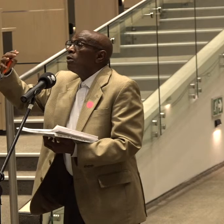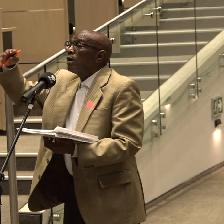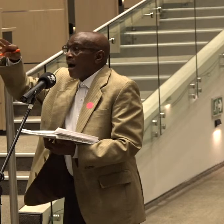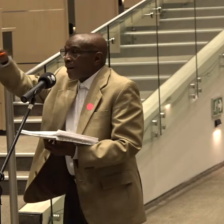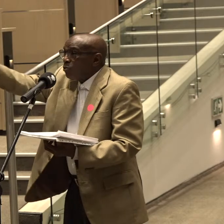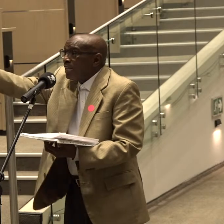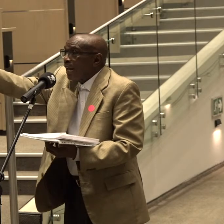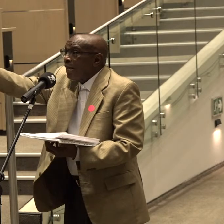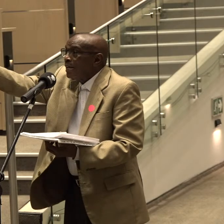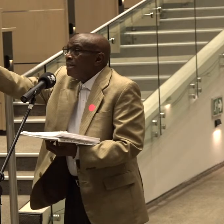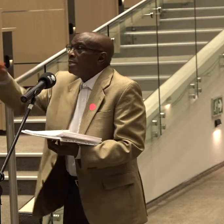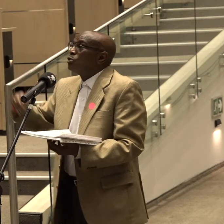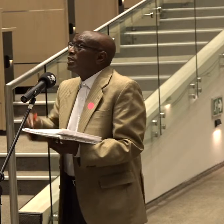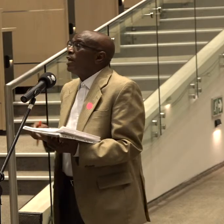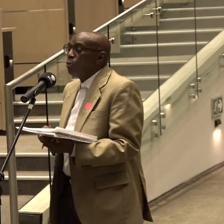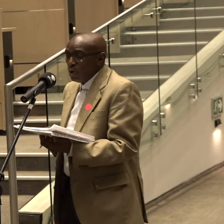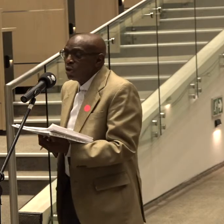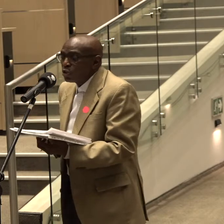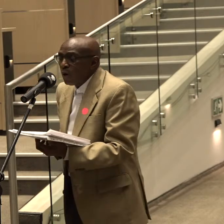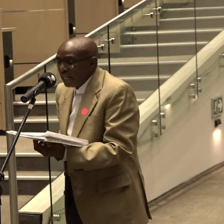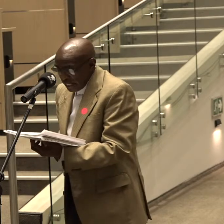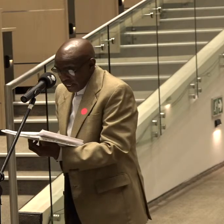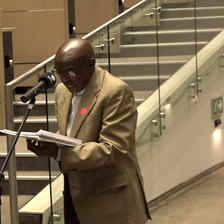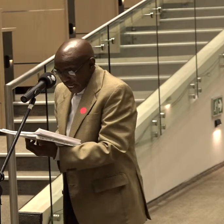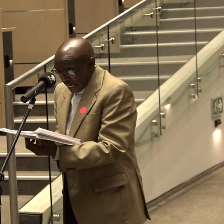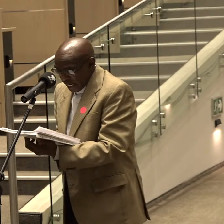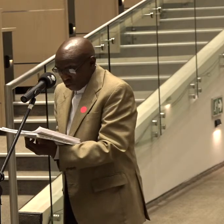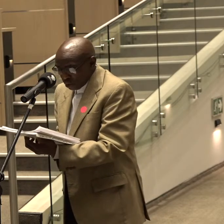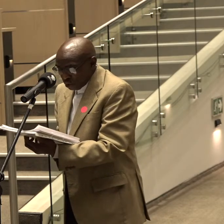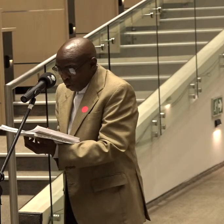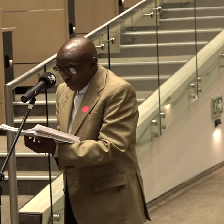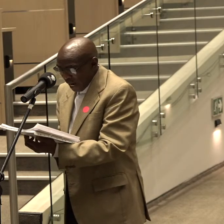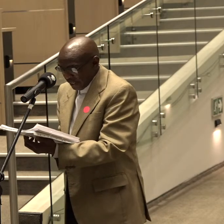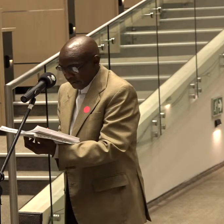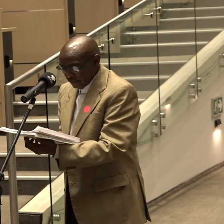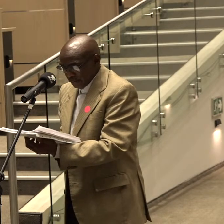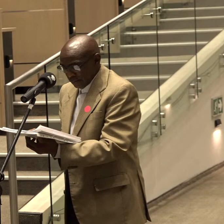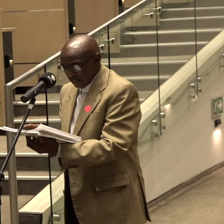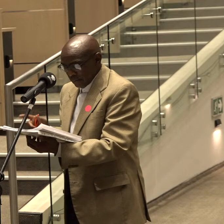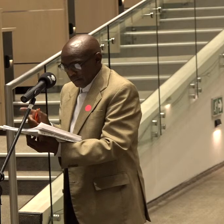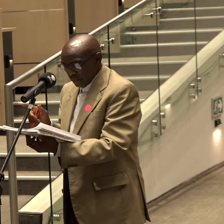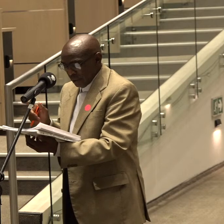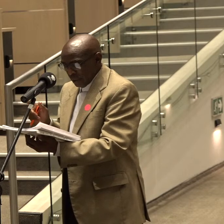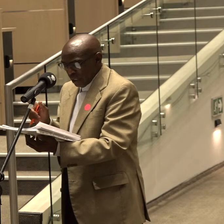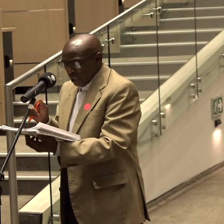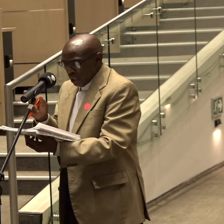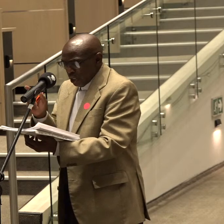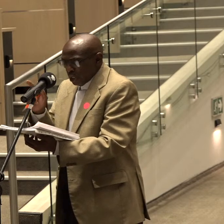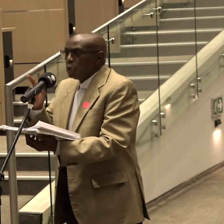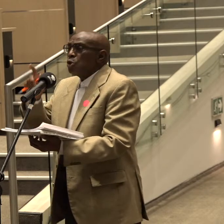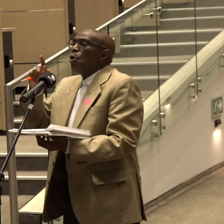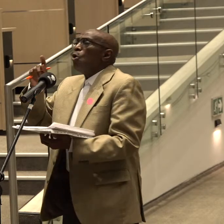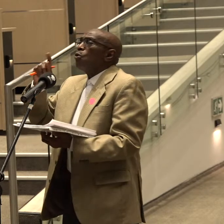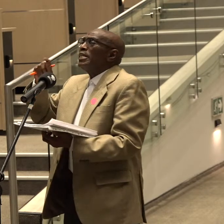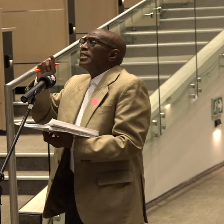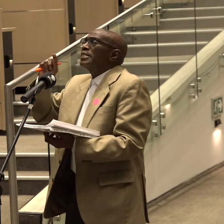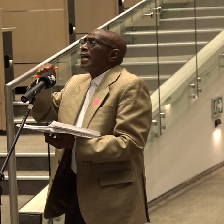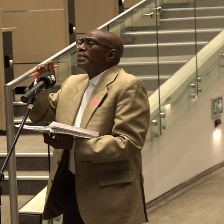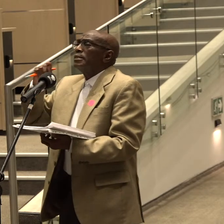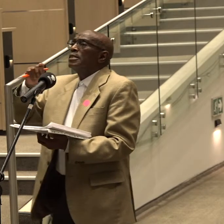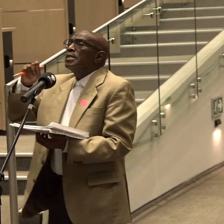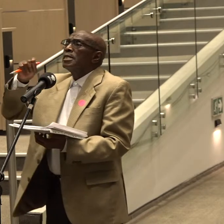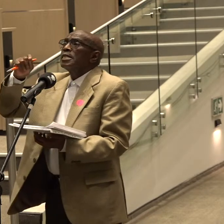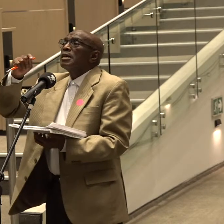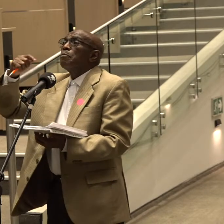people around there you 'll tell you to Annie has got no money you always